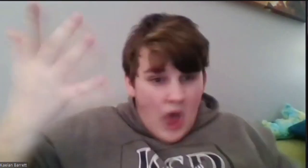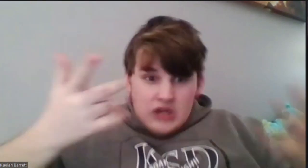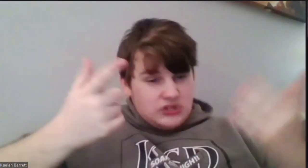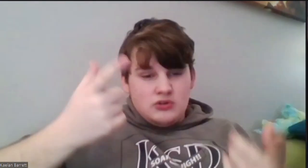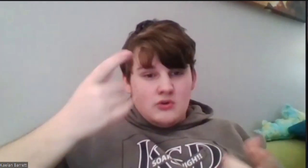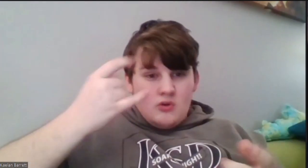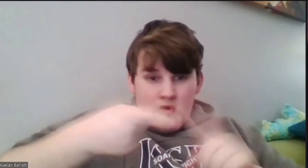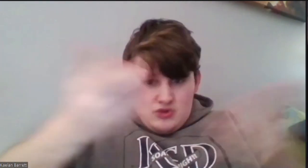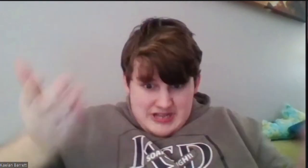I am here to show you